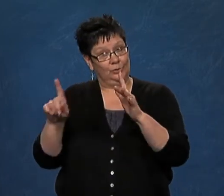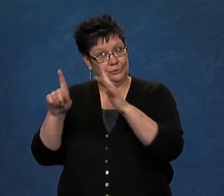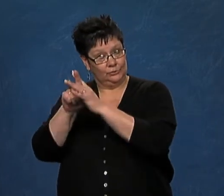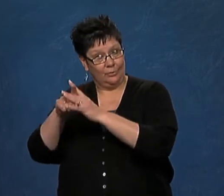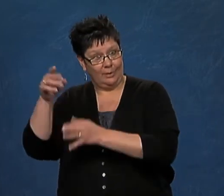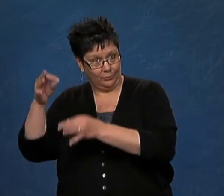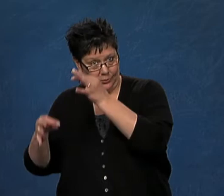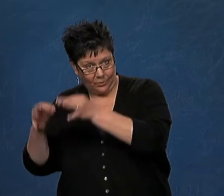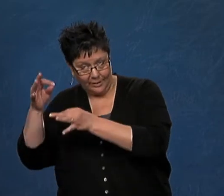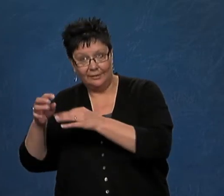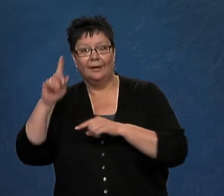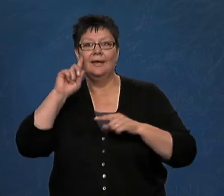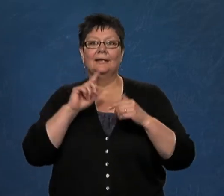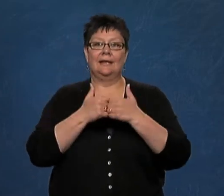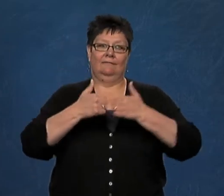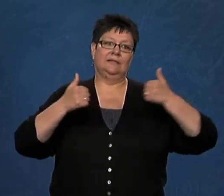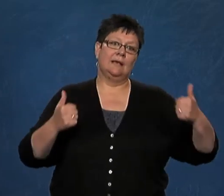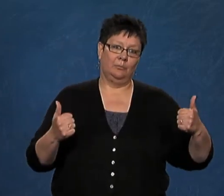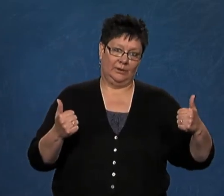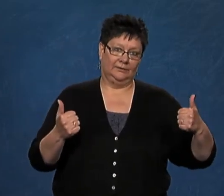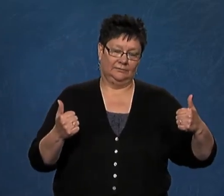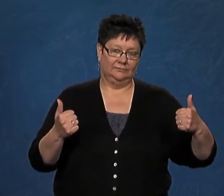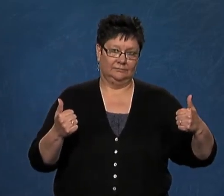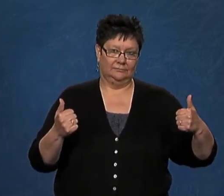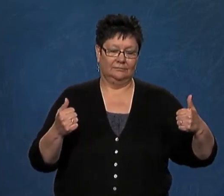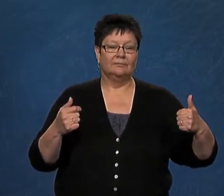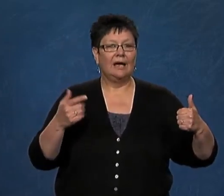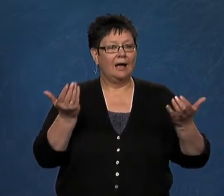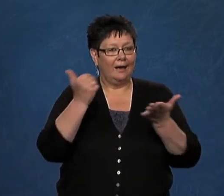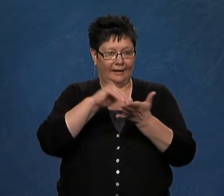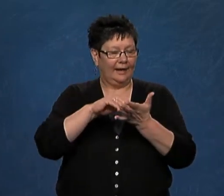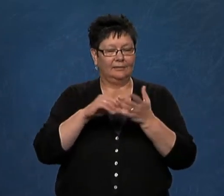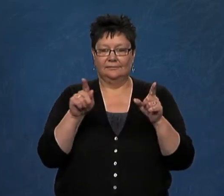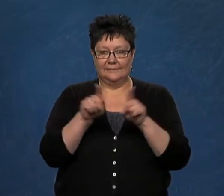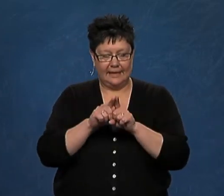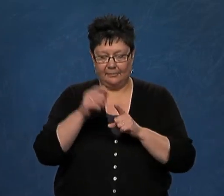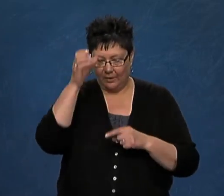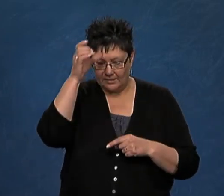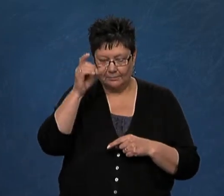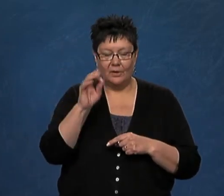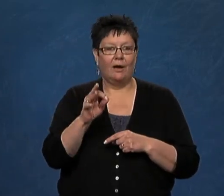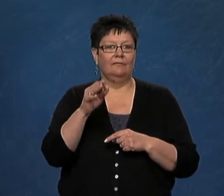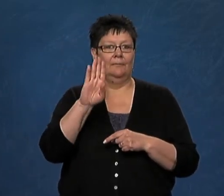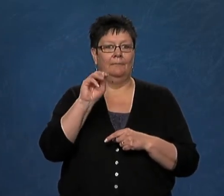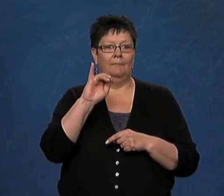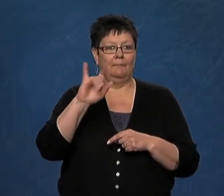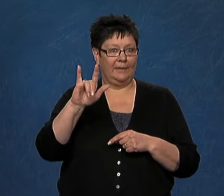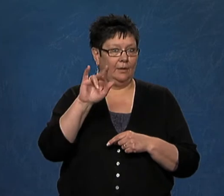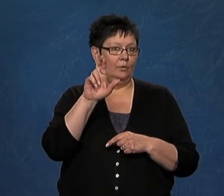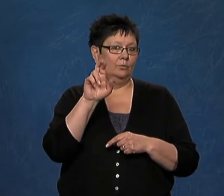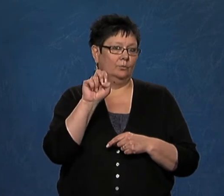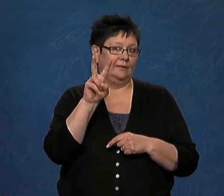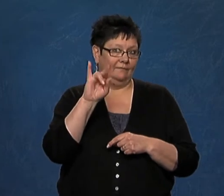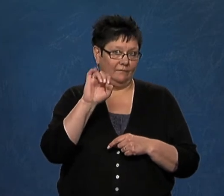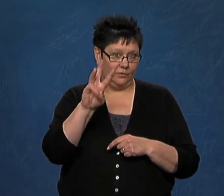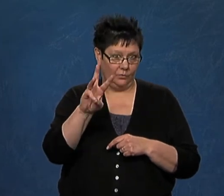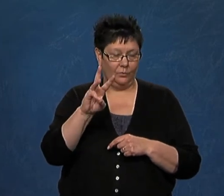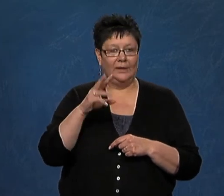have an interpreter actually at the courthouse and the deaf person at a different location. It's the same concept again with this possible